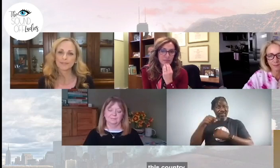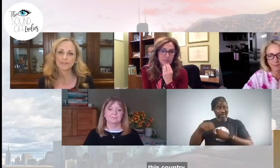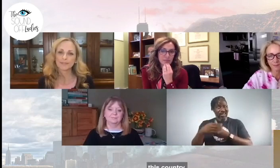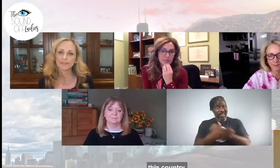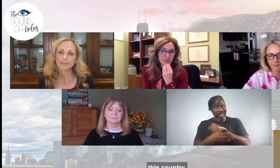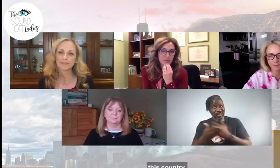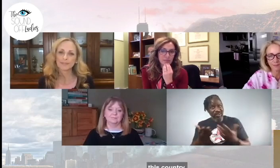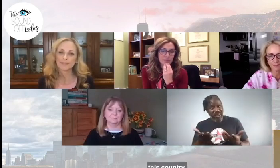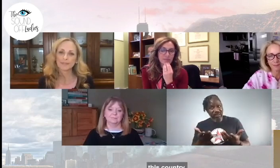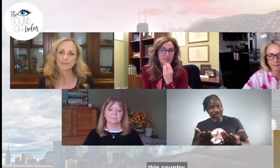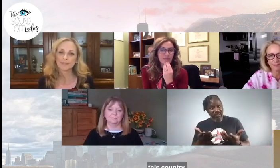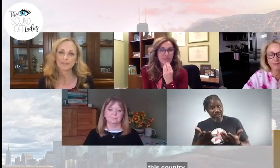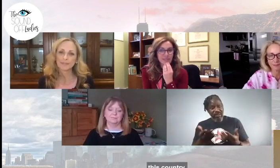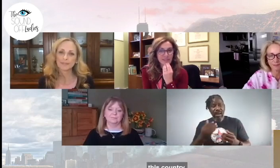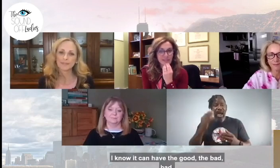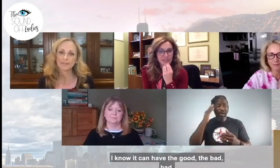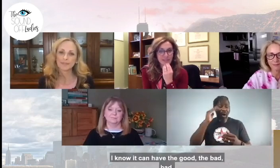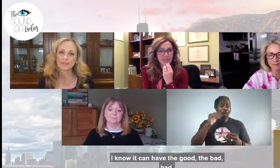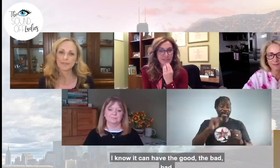We forgot what it means to make this country.